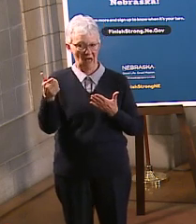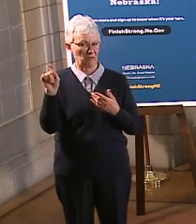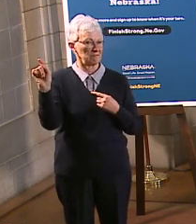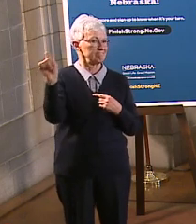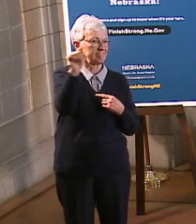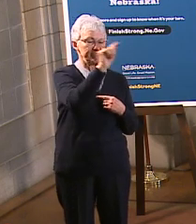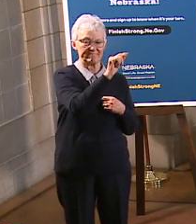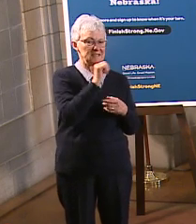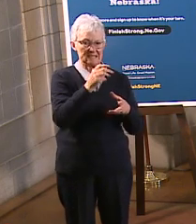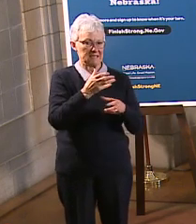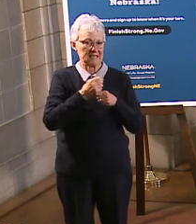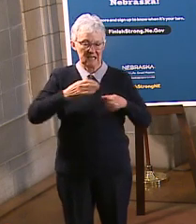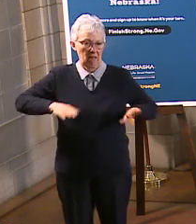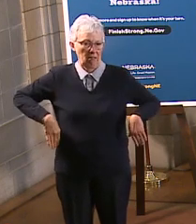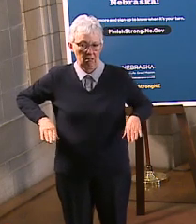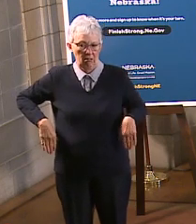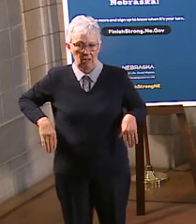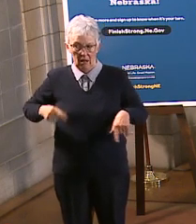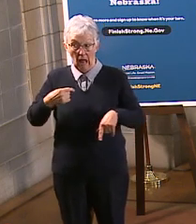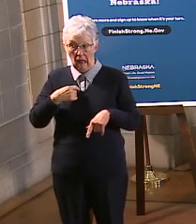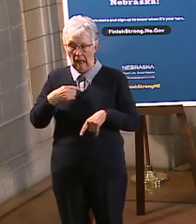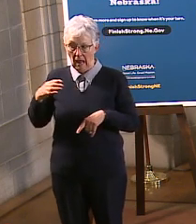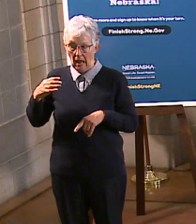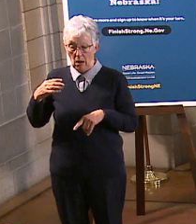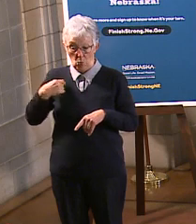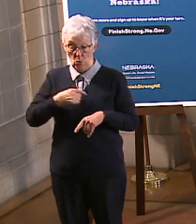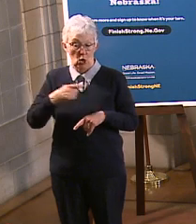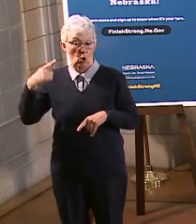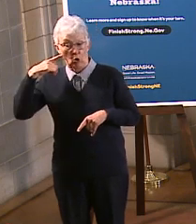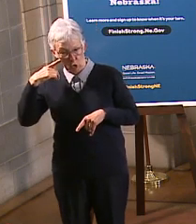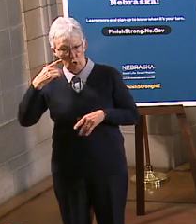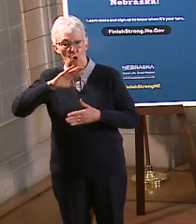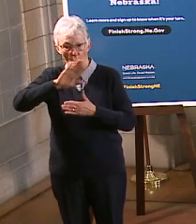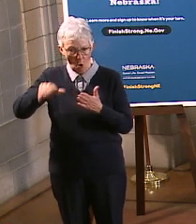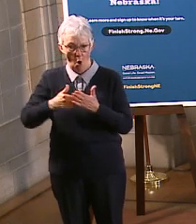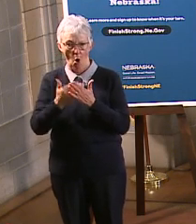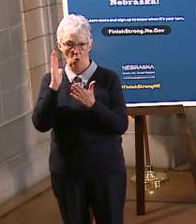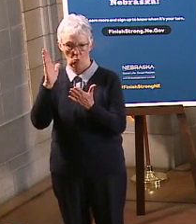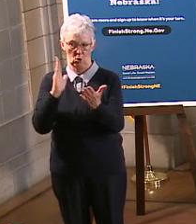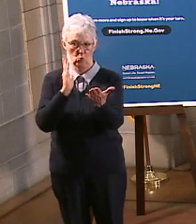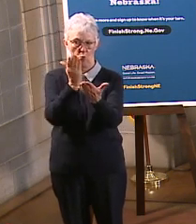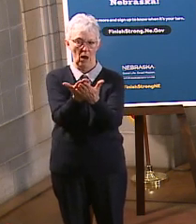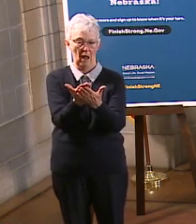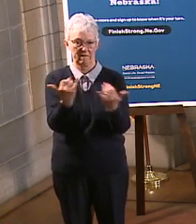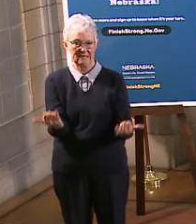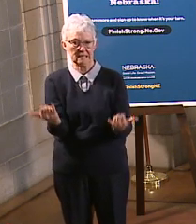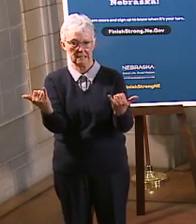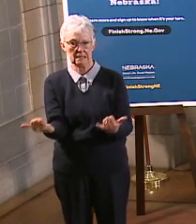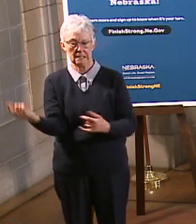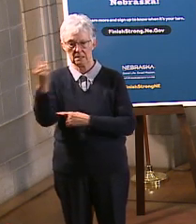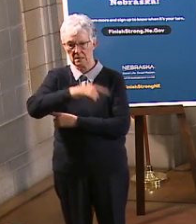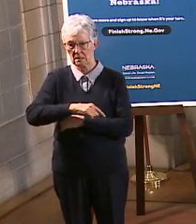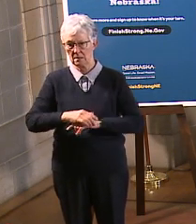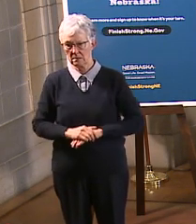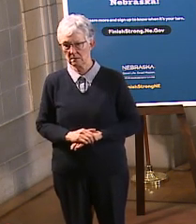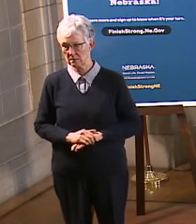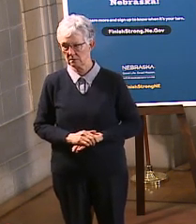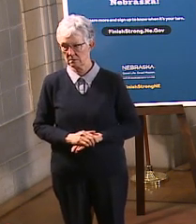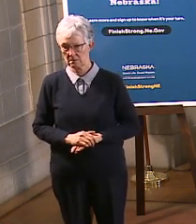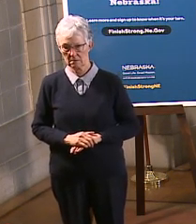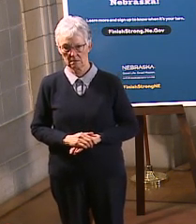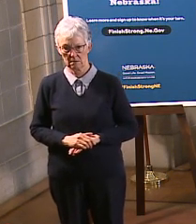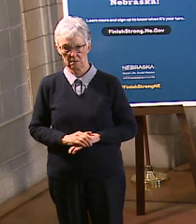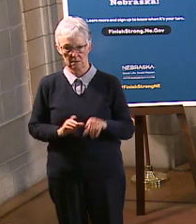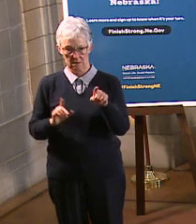all those shipments that we missed last week are going to be arriving by the end of the day today. Yeah. And I have a question about the rental